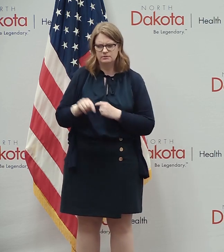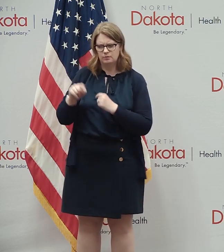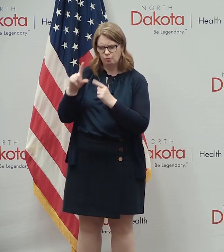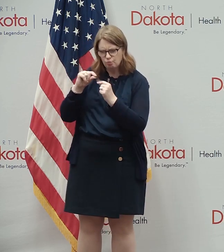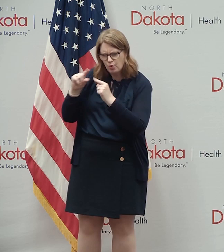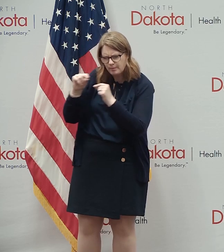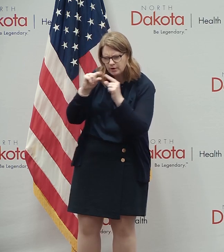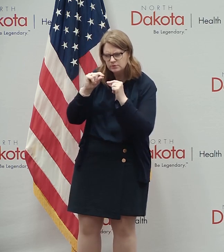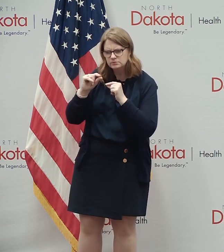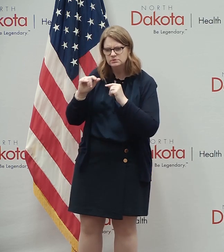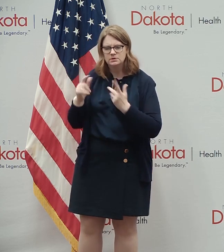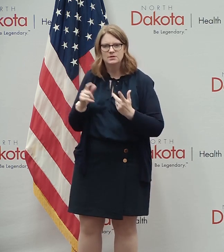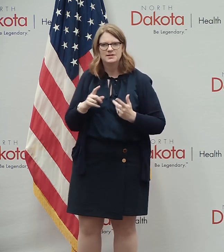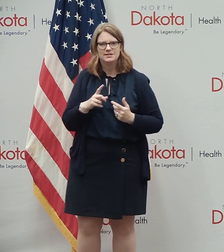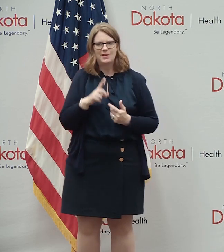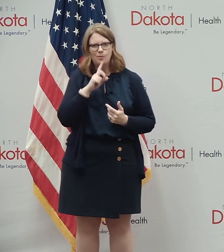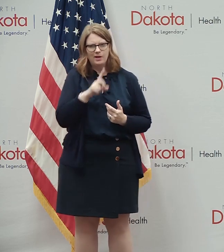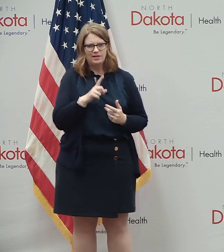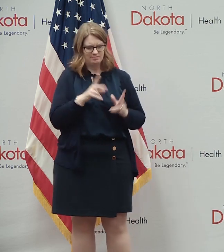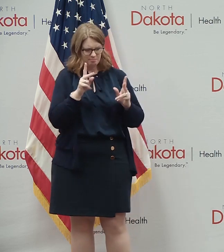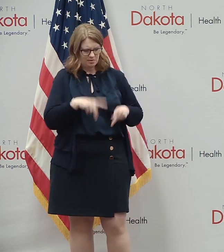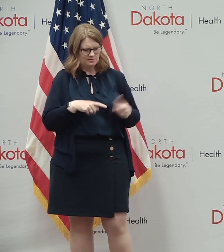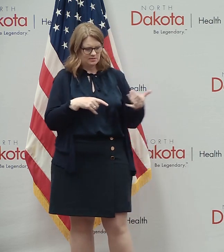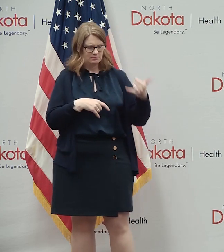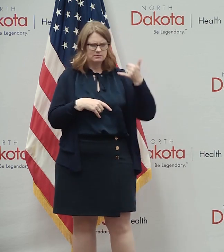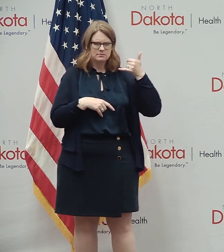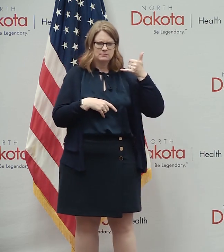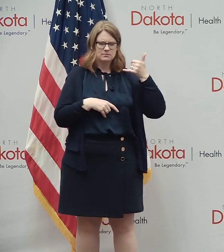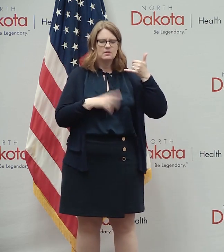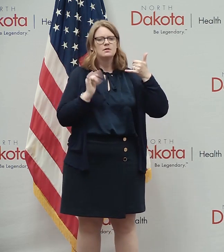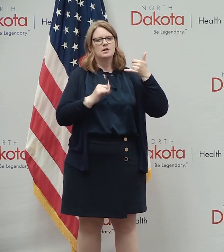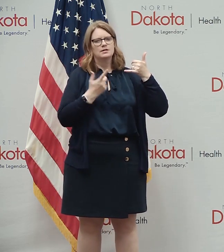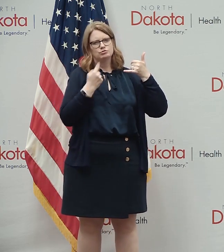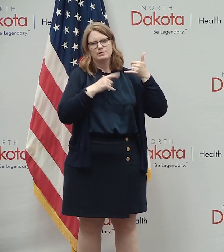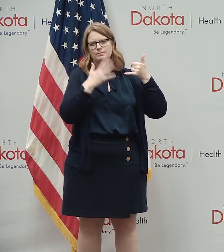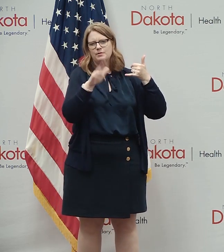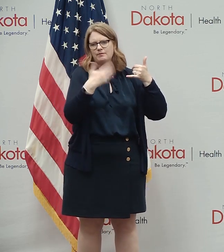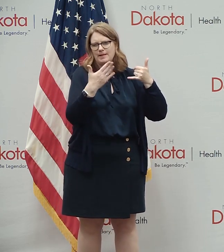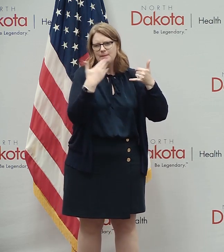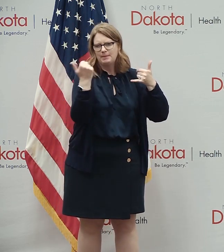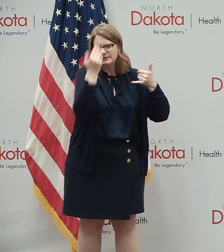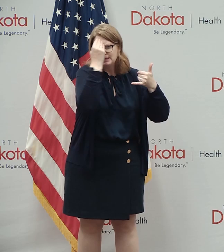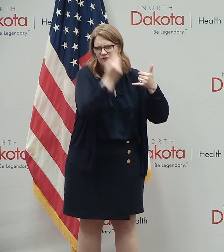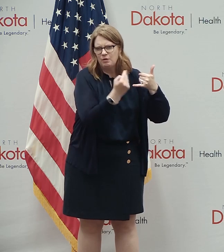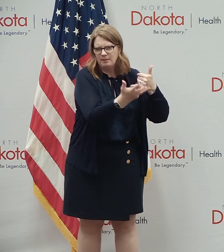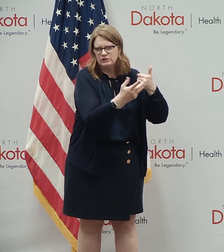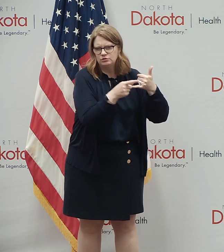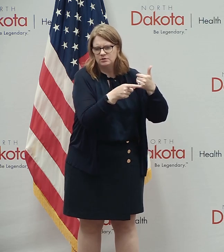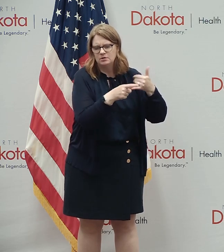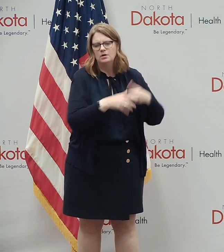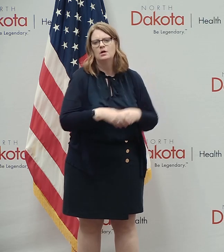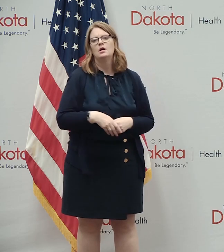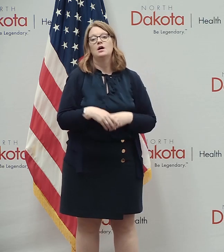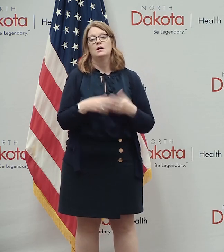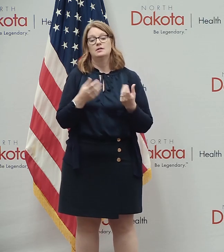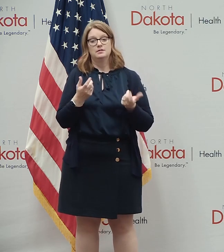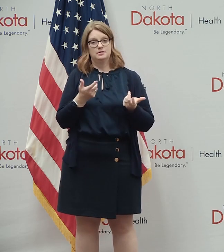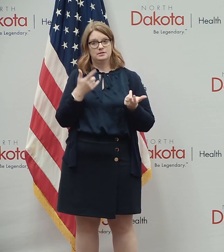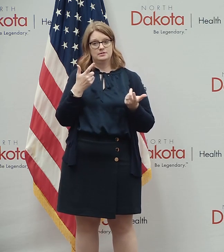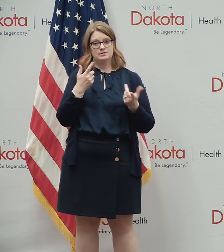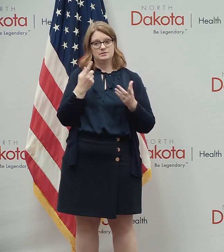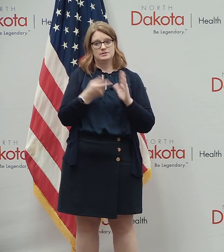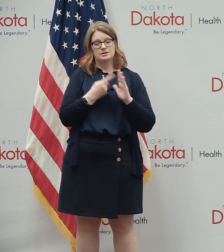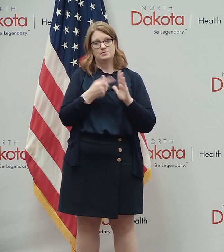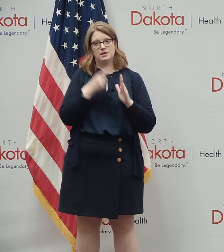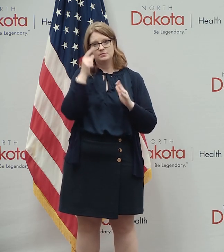Dakotans have got all the best facts to help navigate through this time. Many time, questions the operators are answering